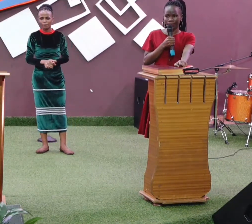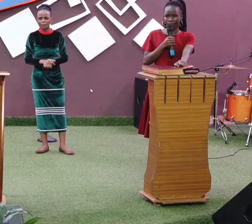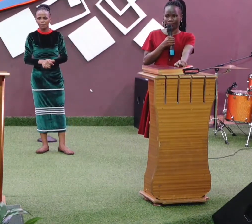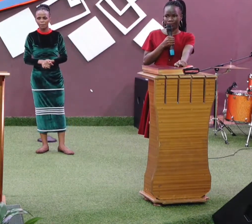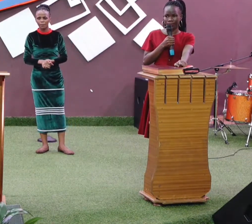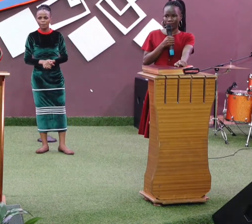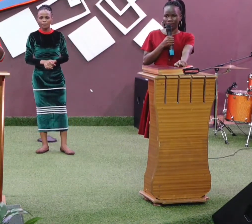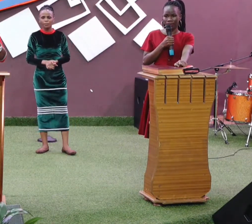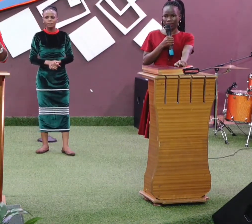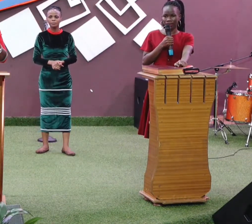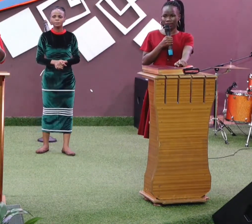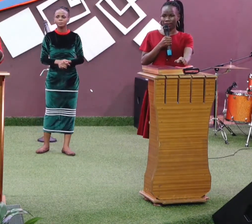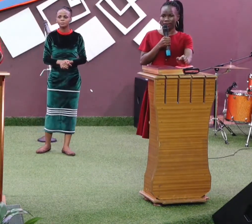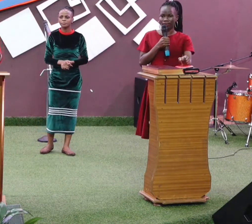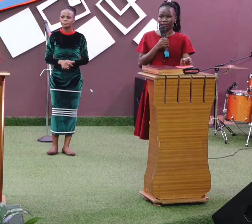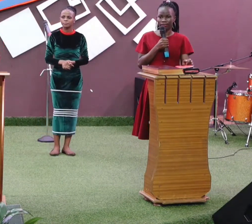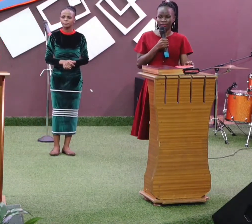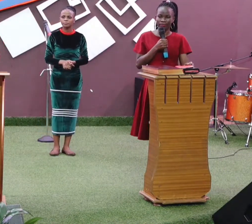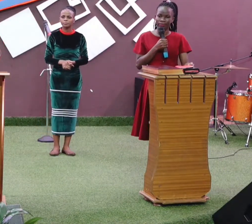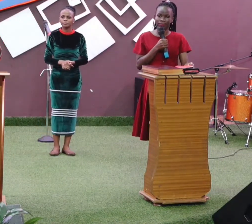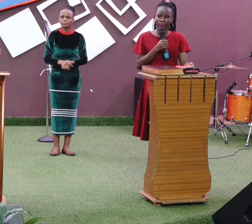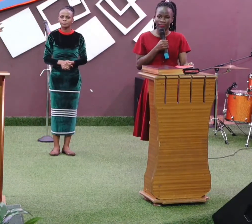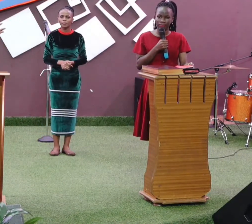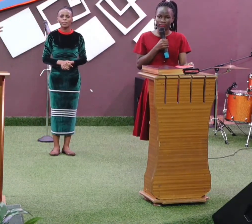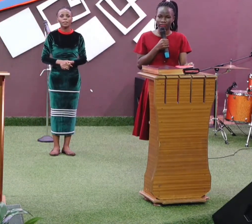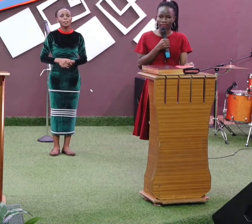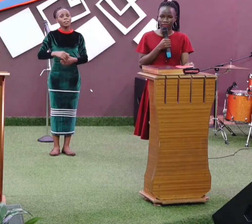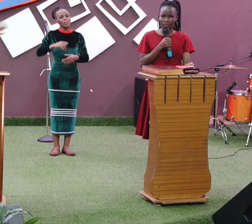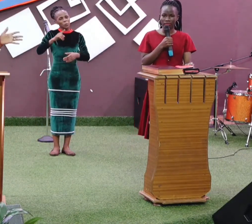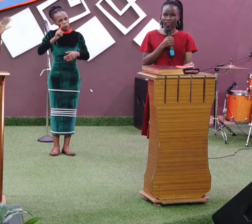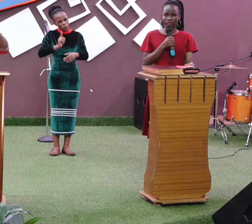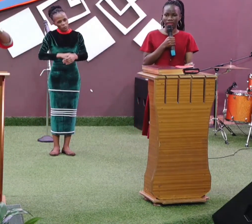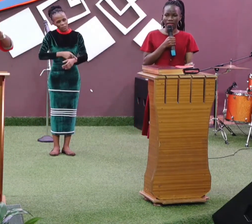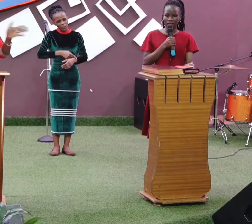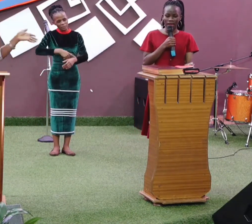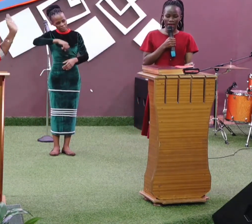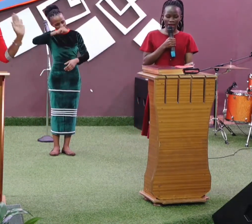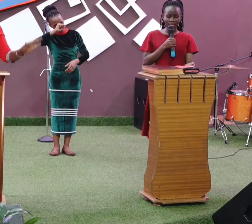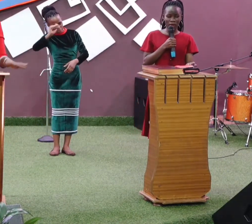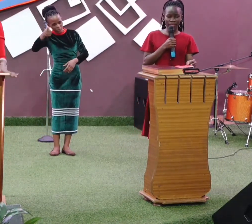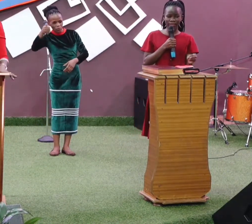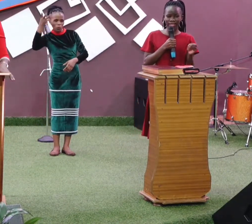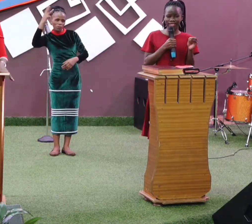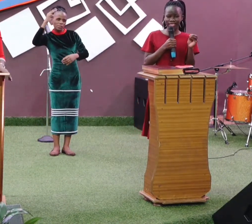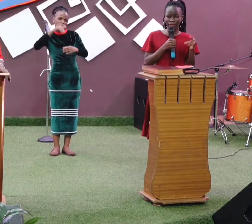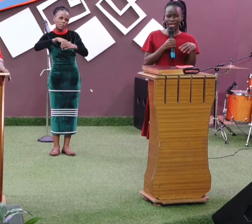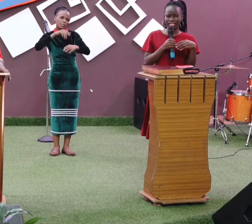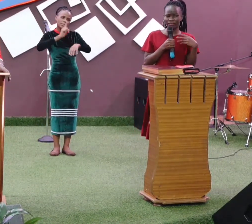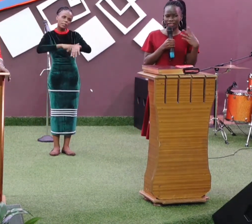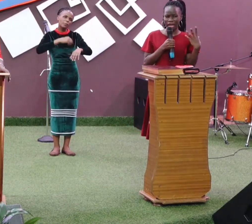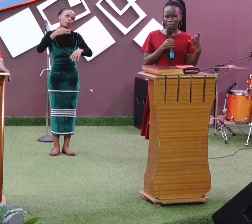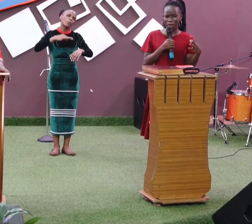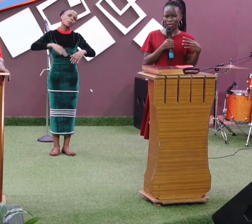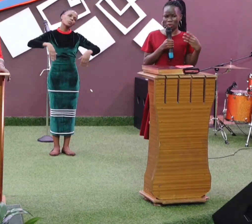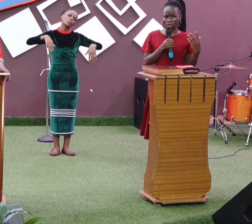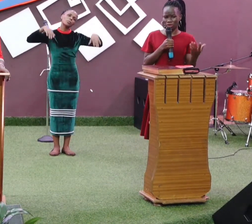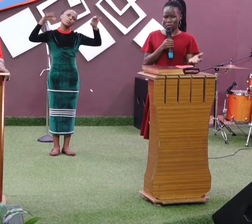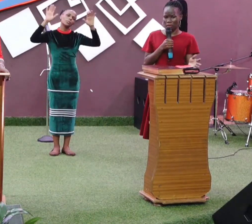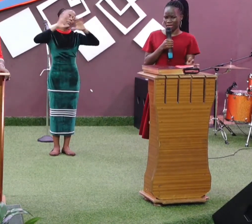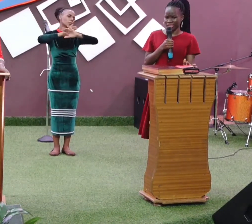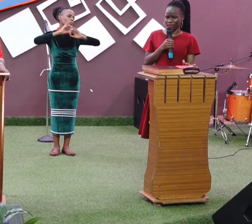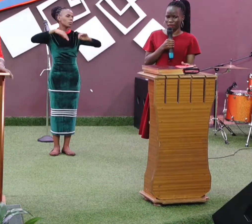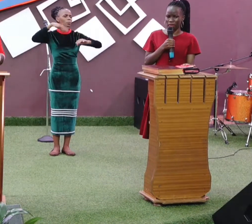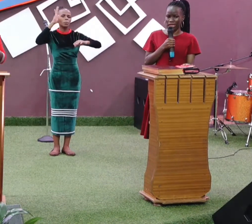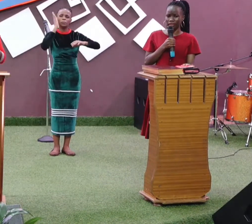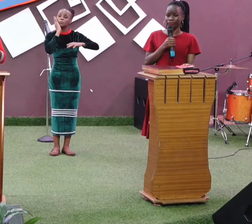Mba ndi mu kiseera nga kwegamba nga mpanise nga manye nti kati tewakyali kusaasirwa. As I was still in that same when I'd given up knowing there